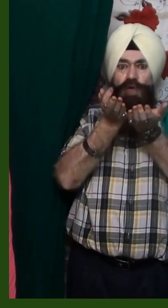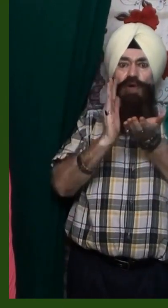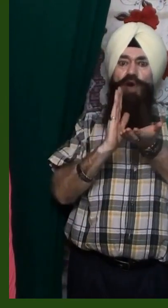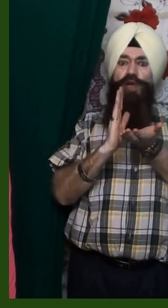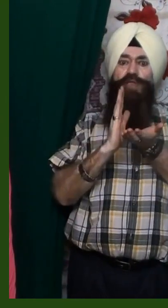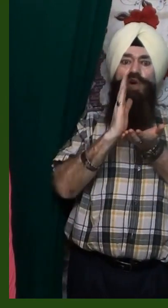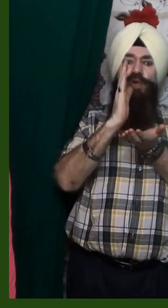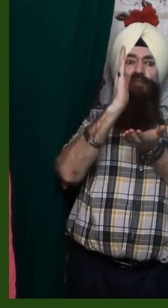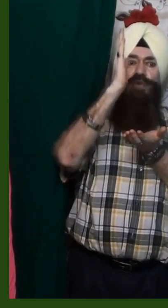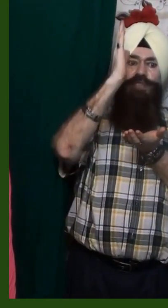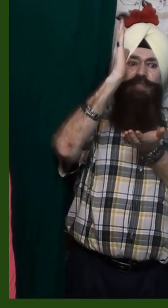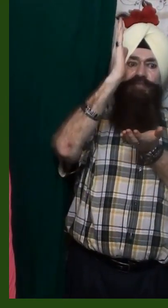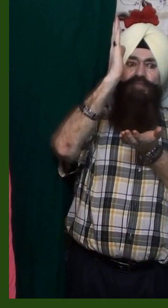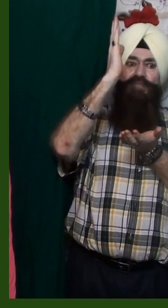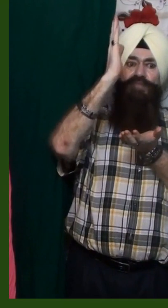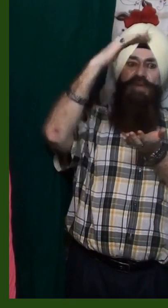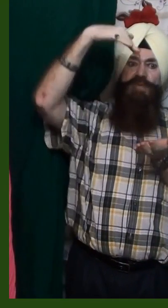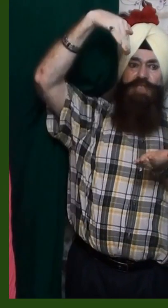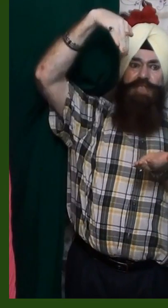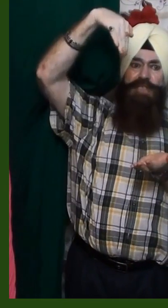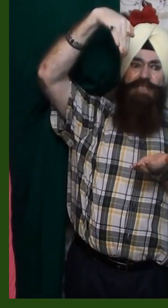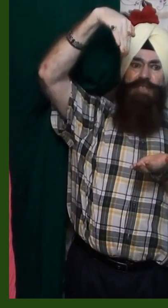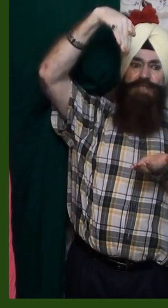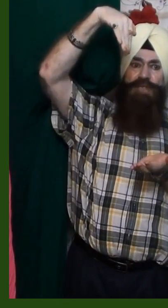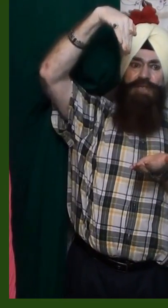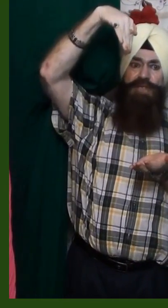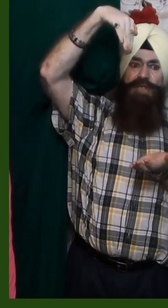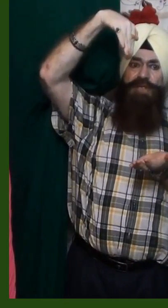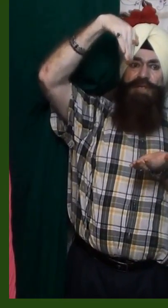you called the normal force, which is